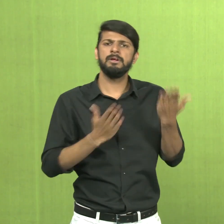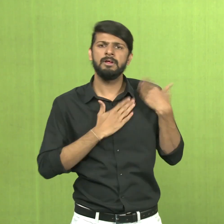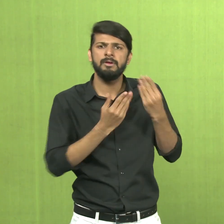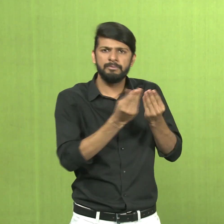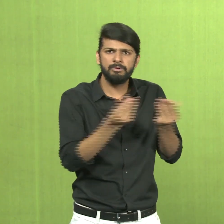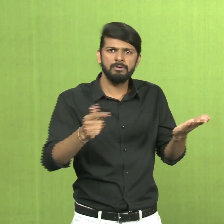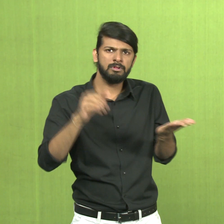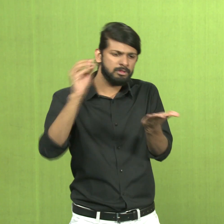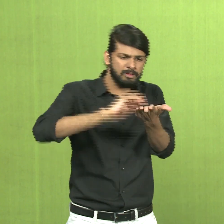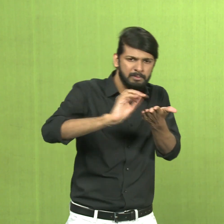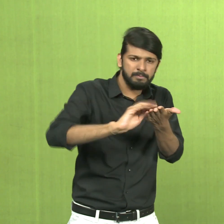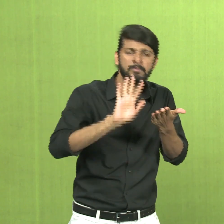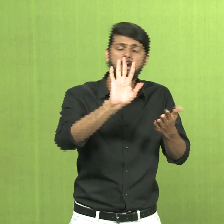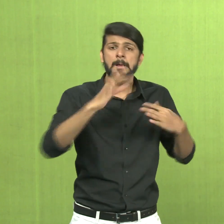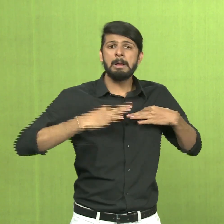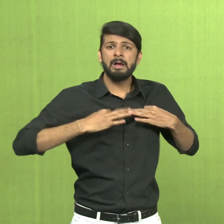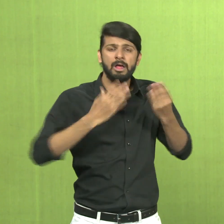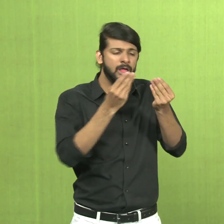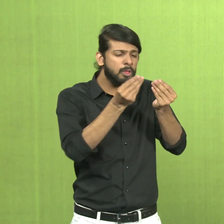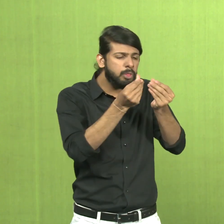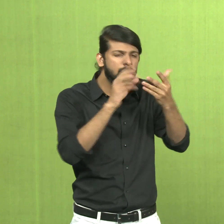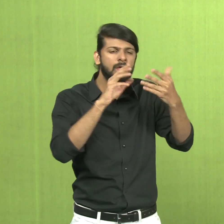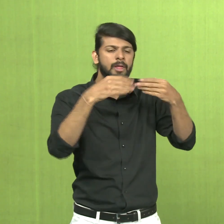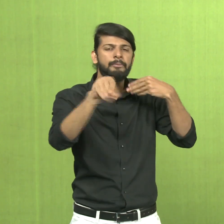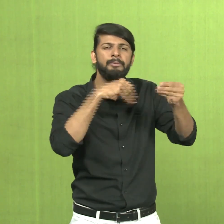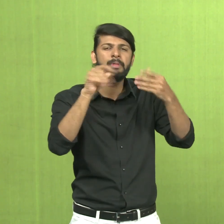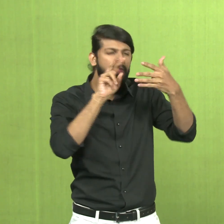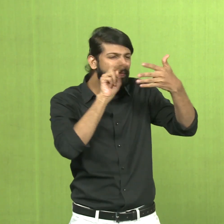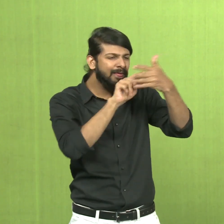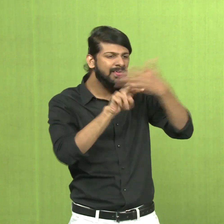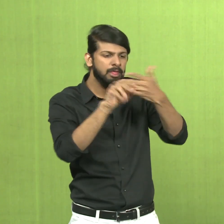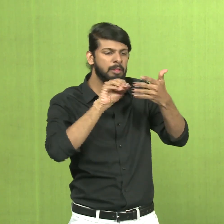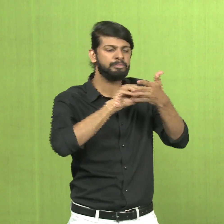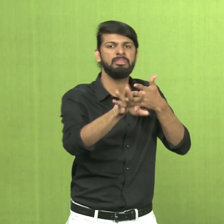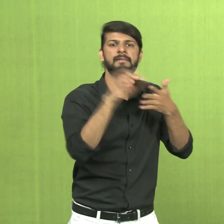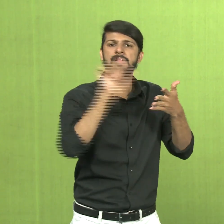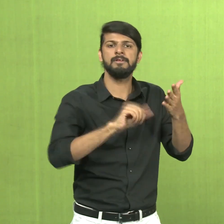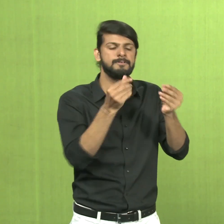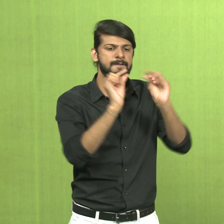in the middle of the stick, this bit is put, and